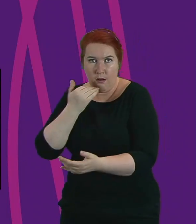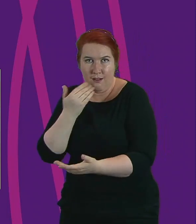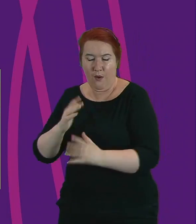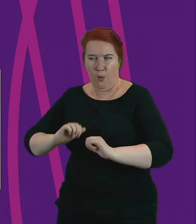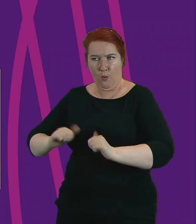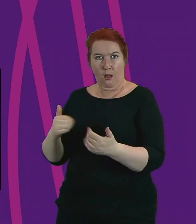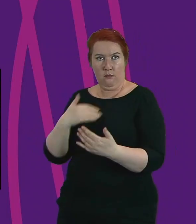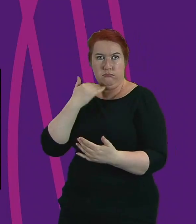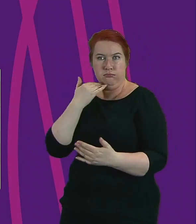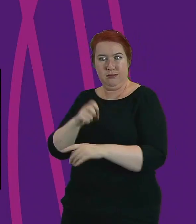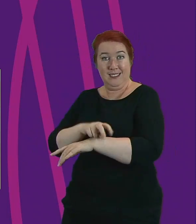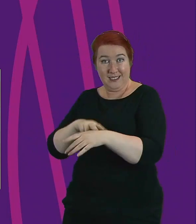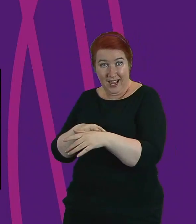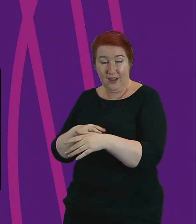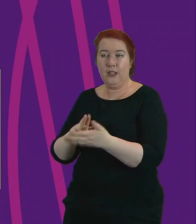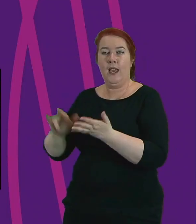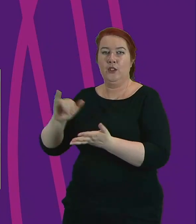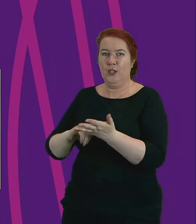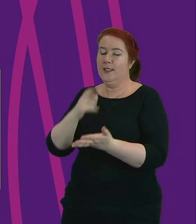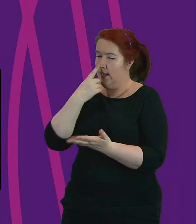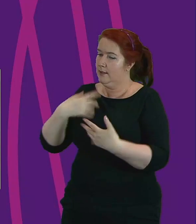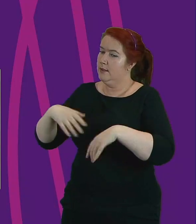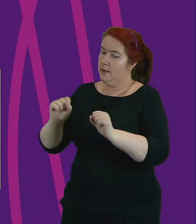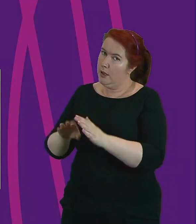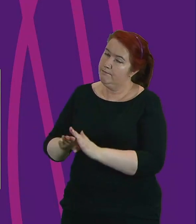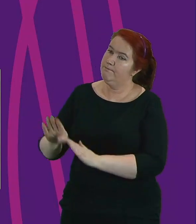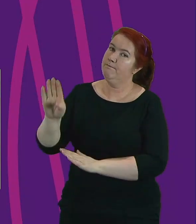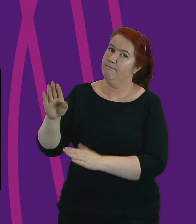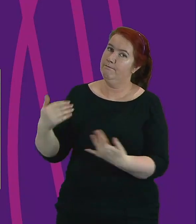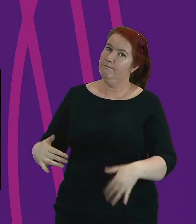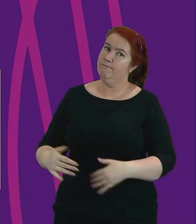Service can begin to right this wrong. Thank you, Presiding Officer.